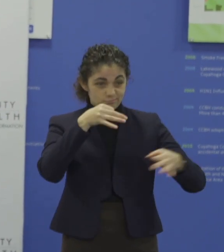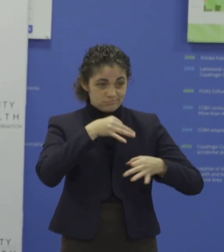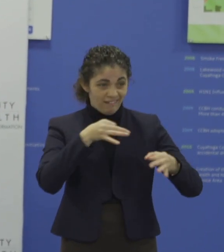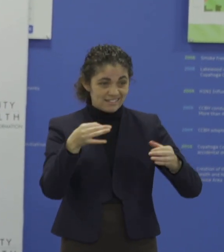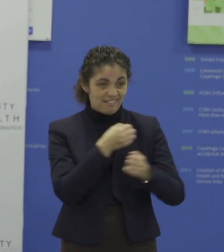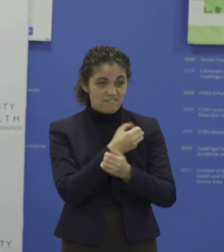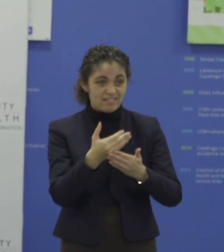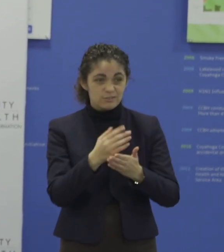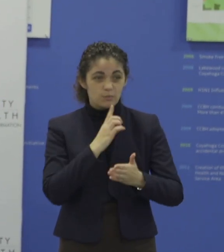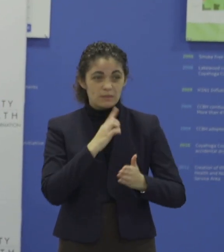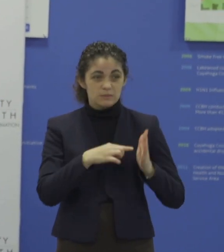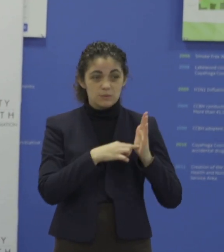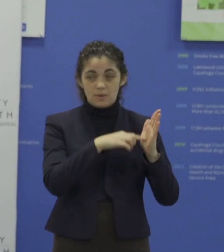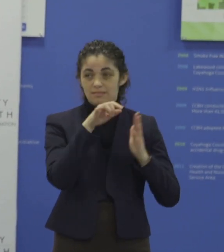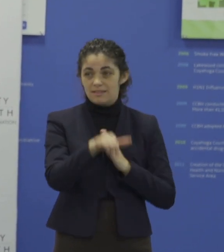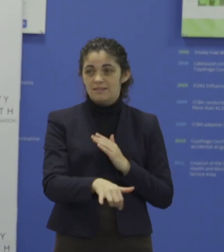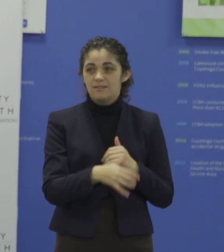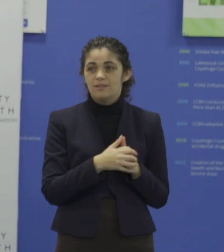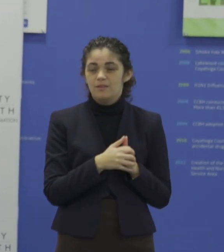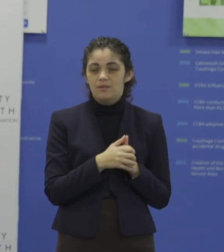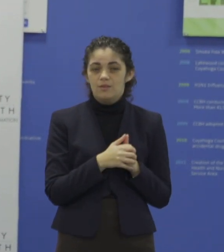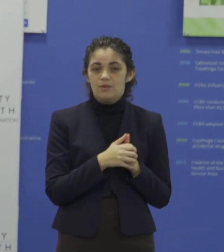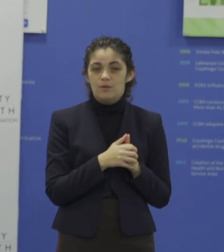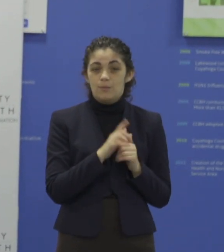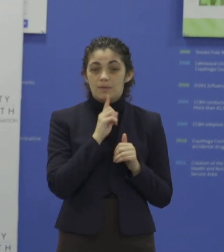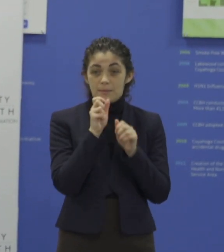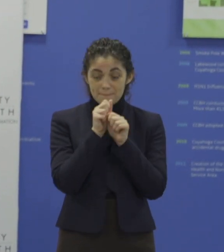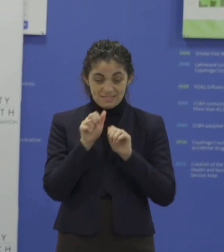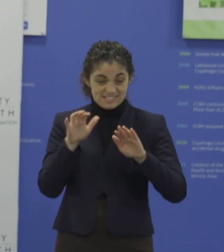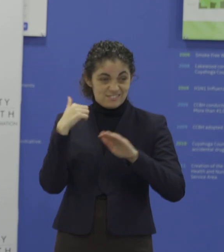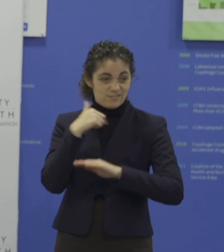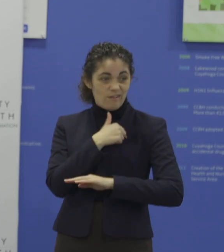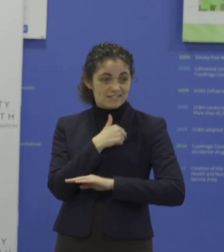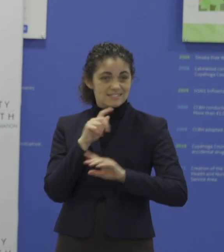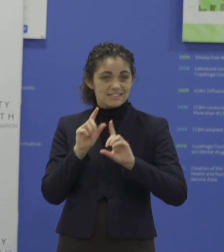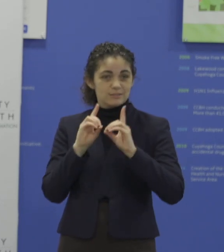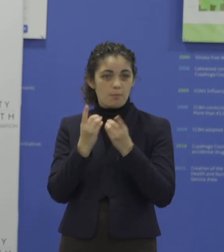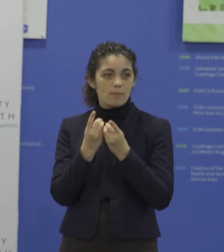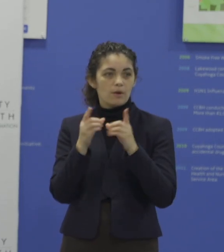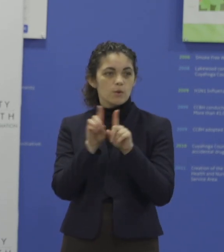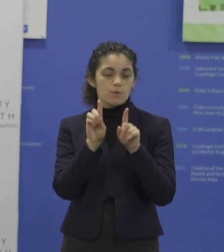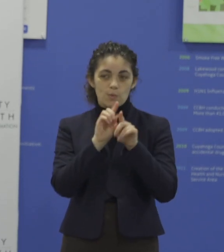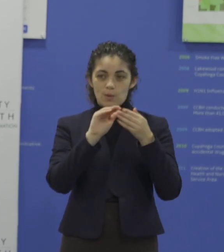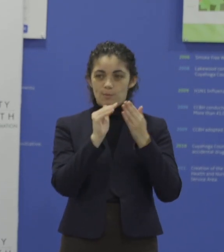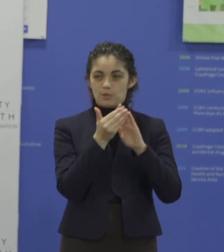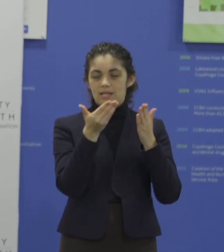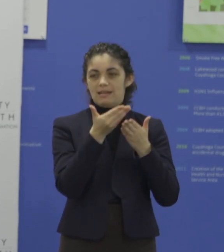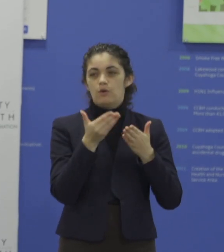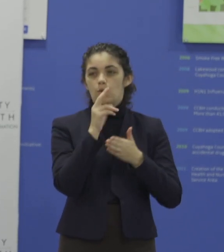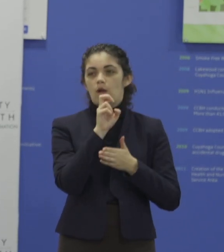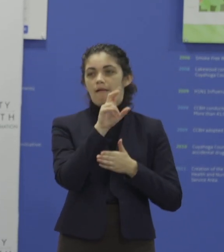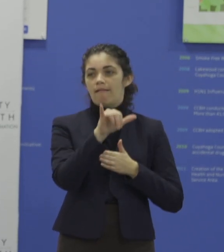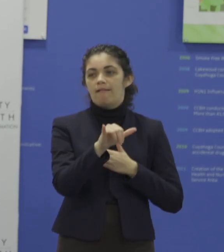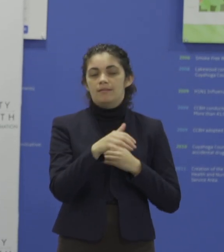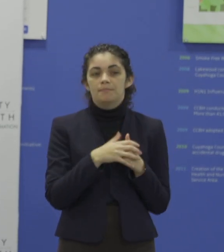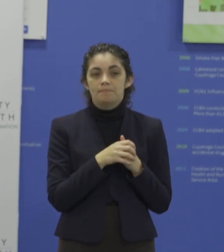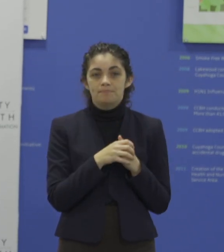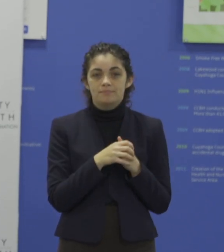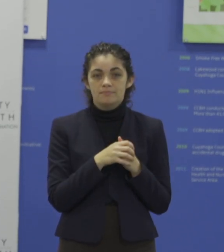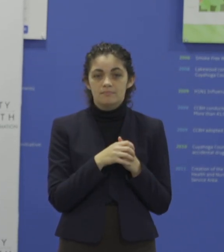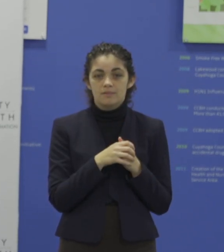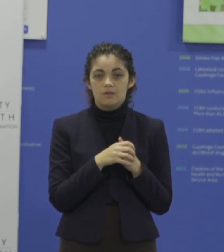think she's certainly a blessing to our department and to this community, and I think